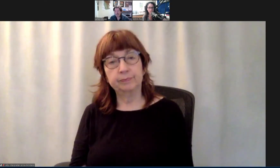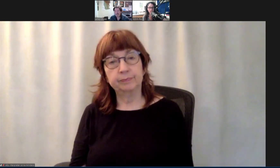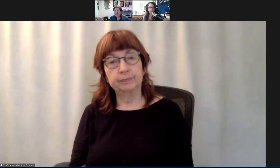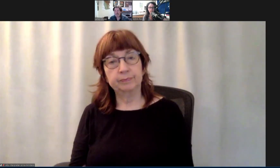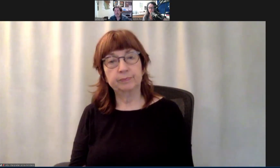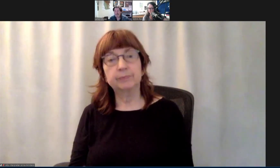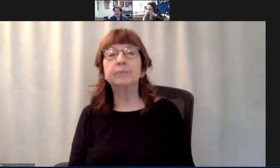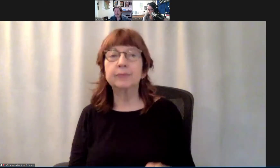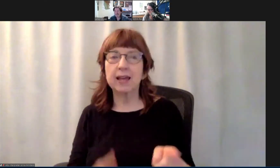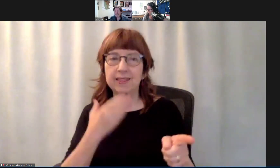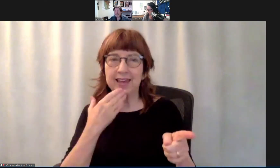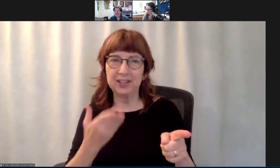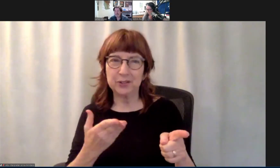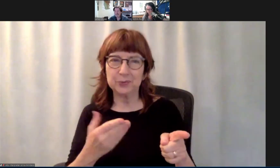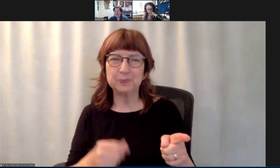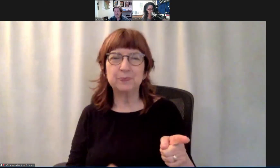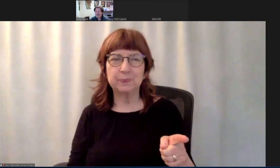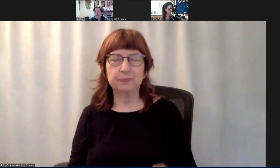All right, thank you.